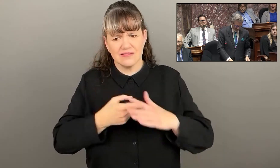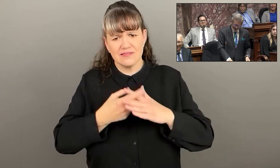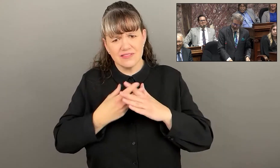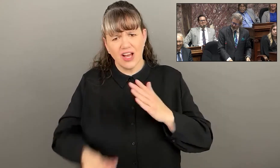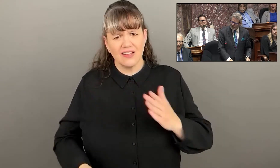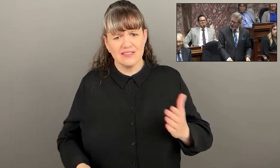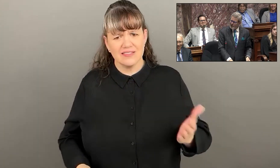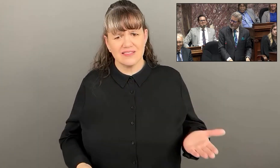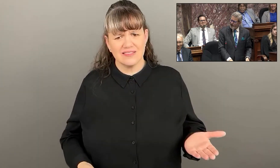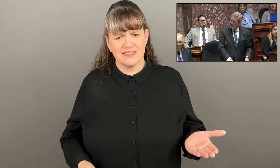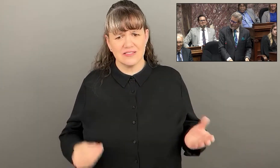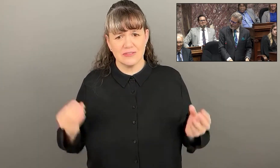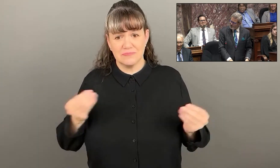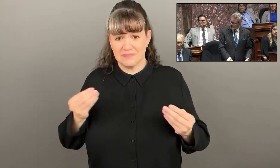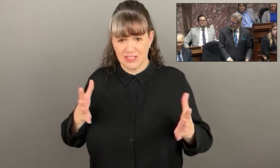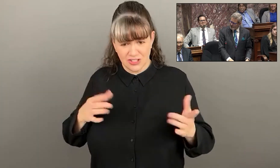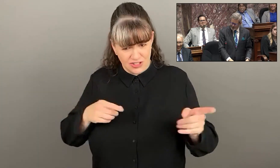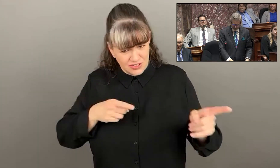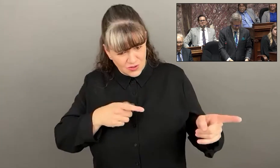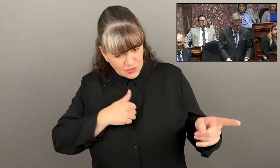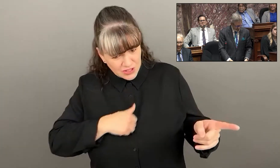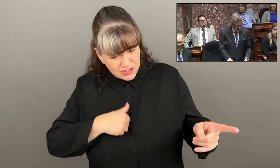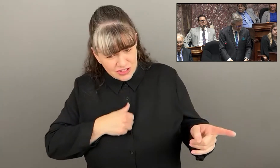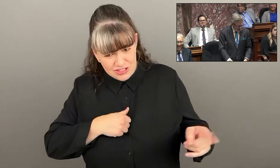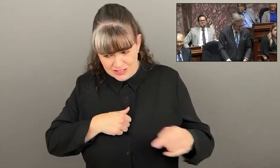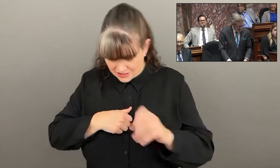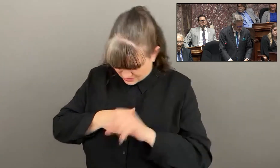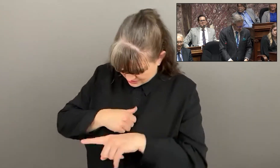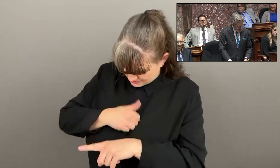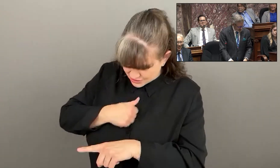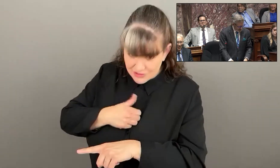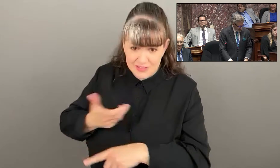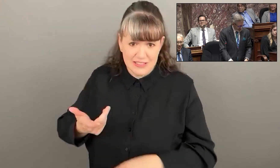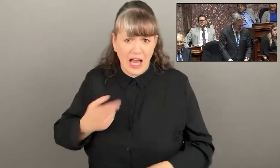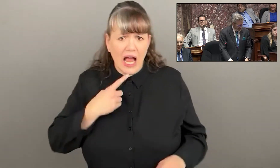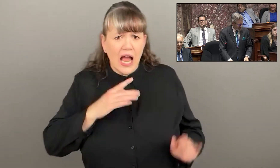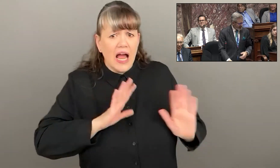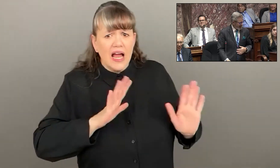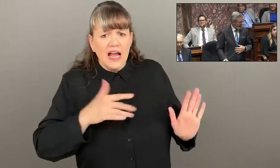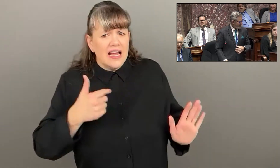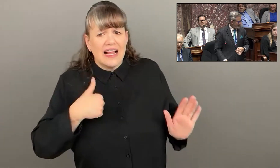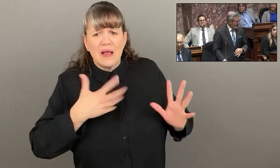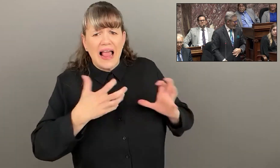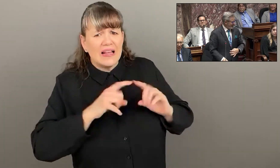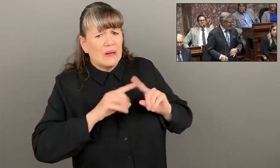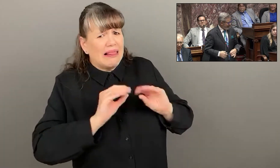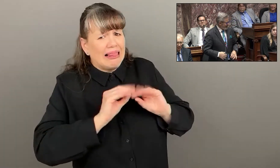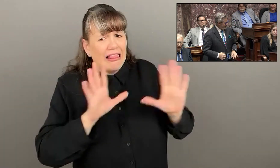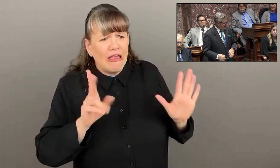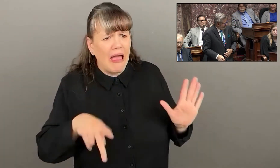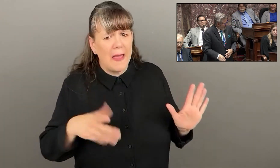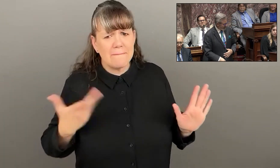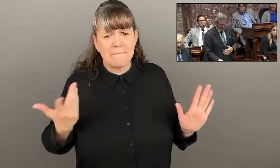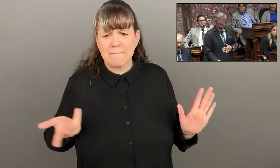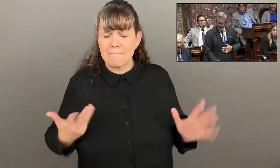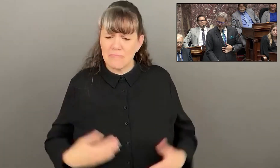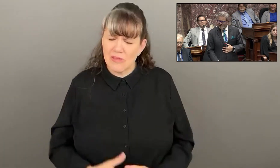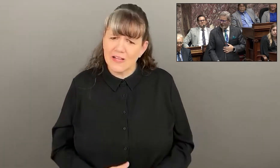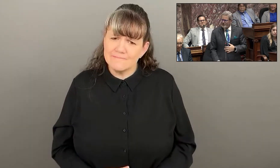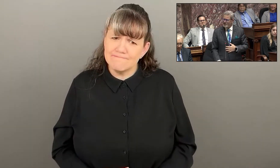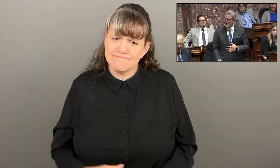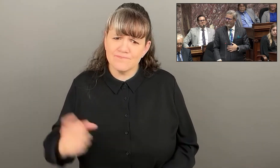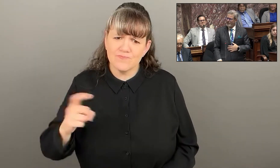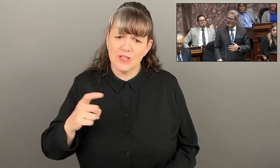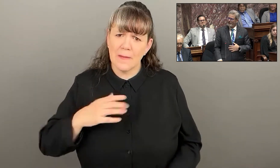I think we need to clear this up, Mr. Speaker. Mr. Speaker, my good name has been questioned in